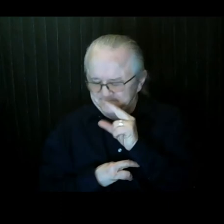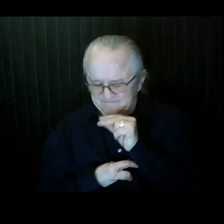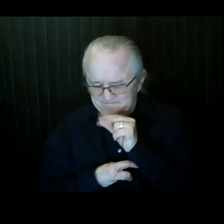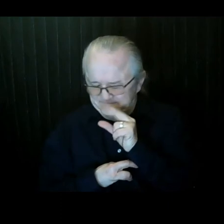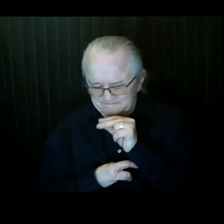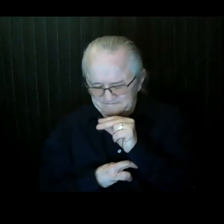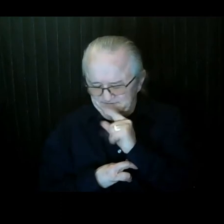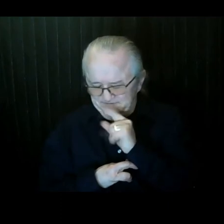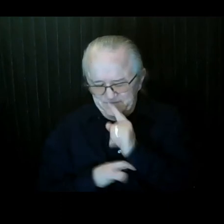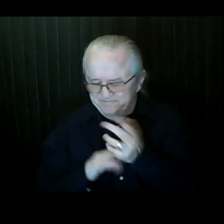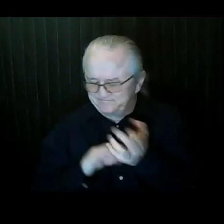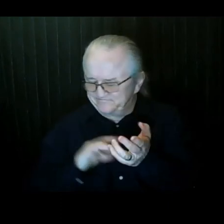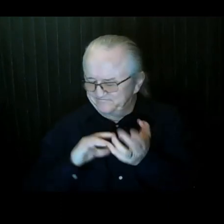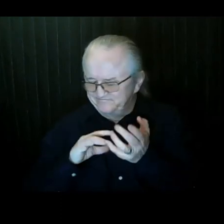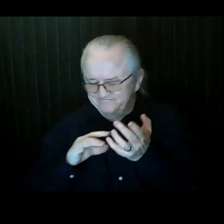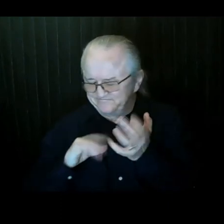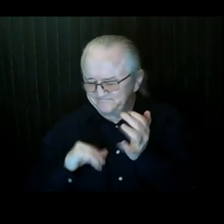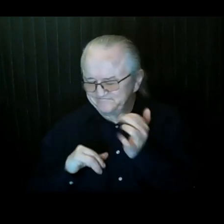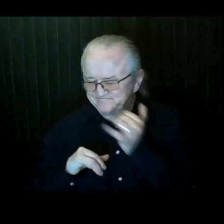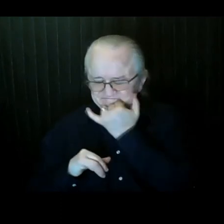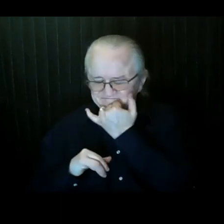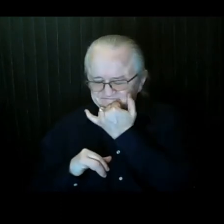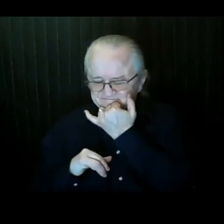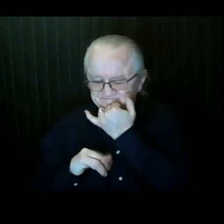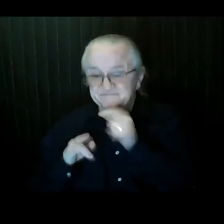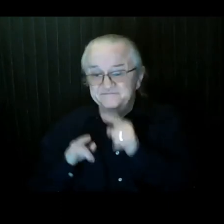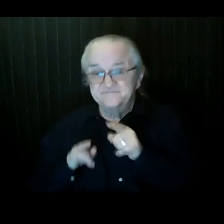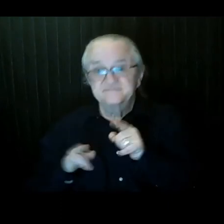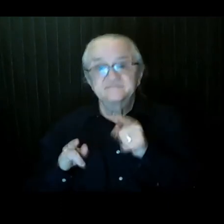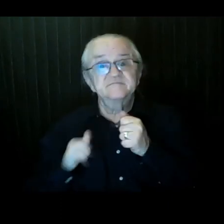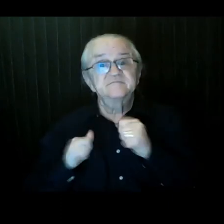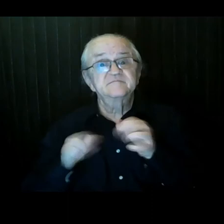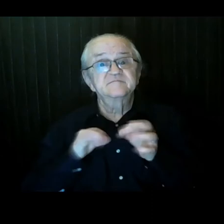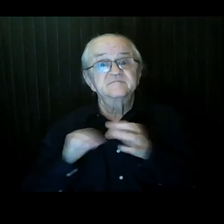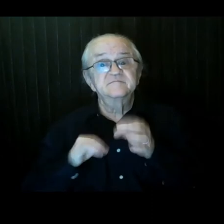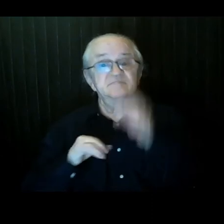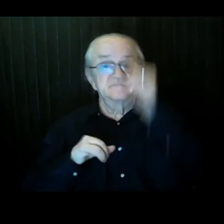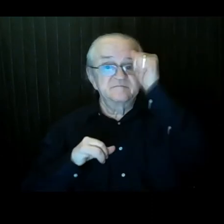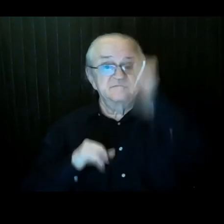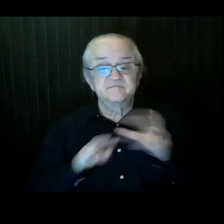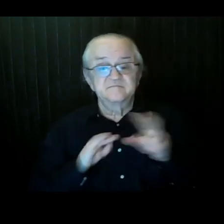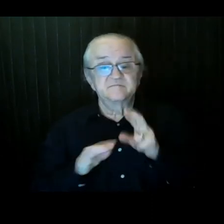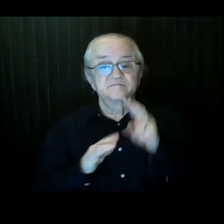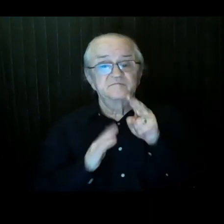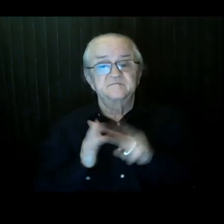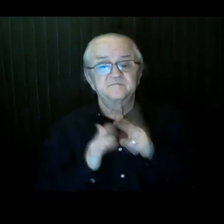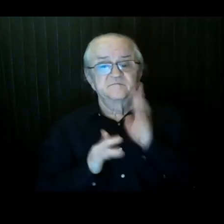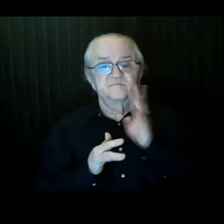an accident. And as I was trying to explain, the gentleman who was about to read cleared his throat and he said, excuse